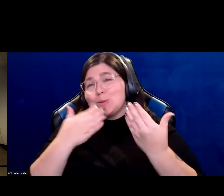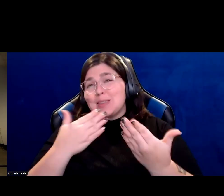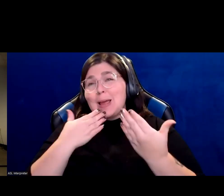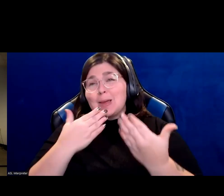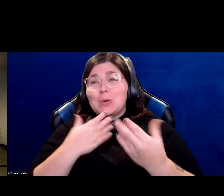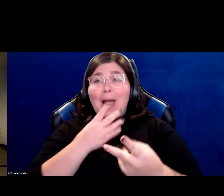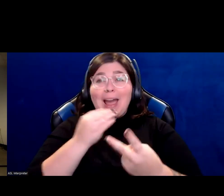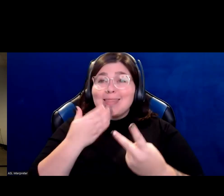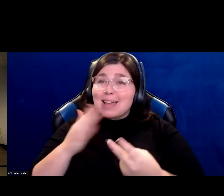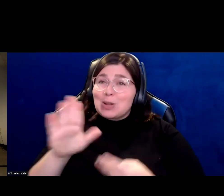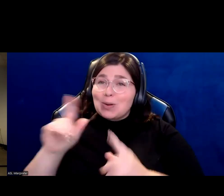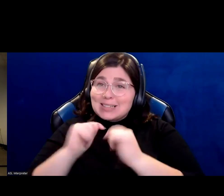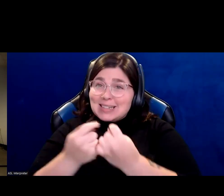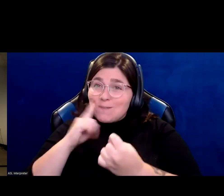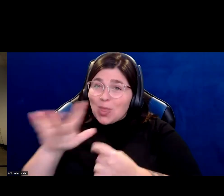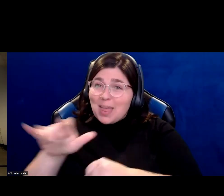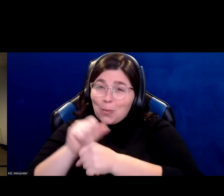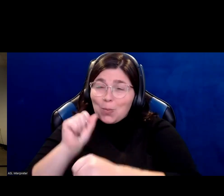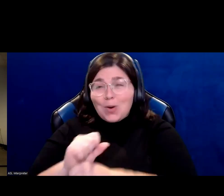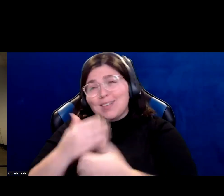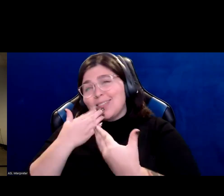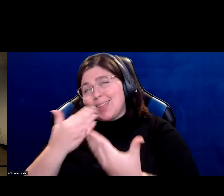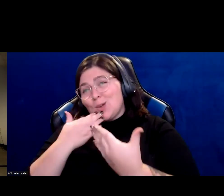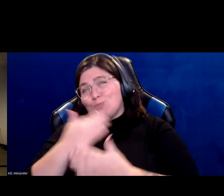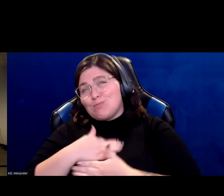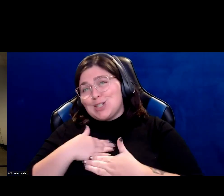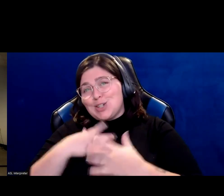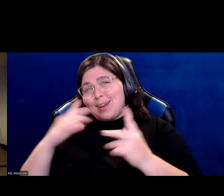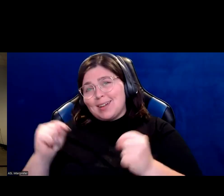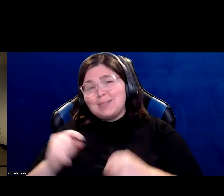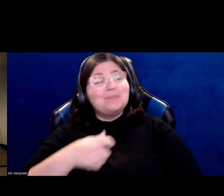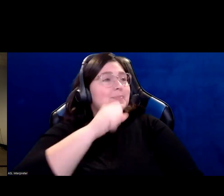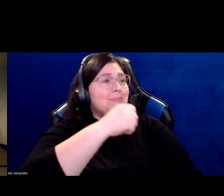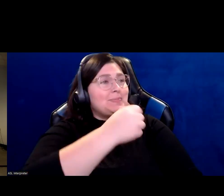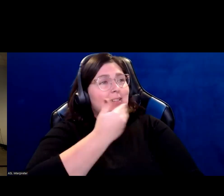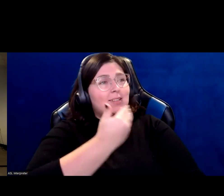team, Frank. Appreciate that. Thank you. Okay. Thank you.